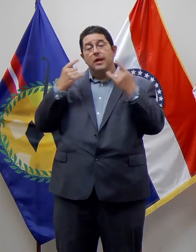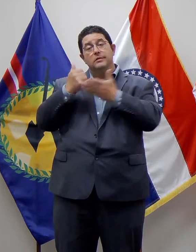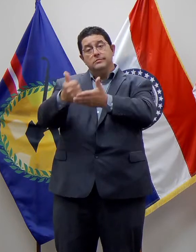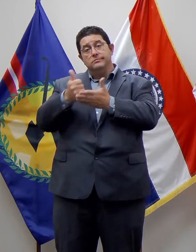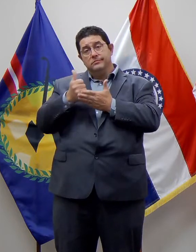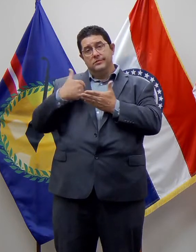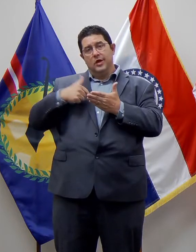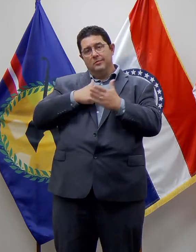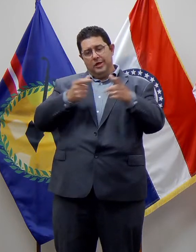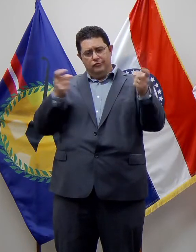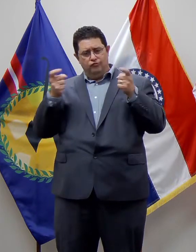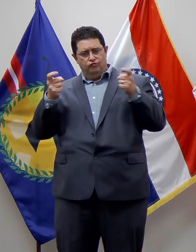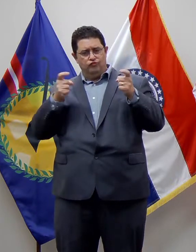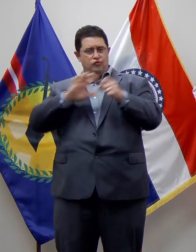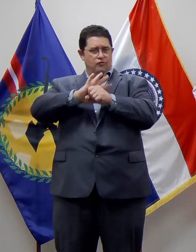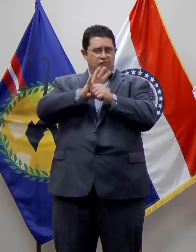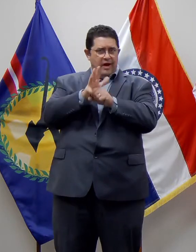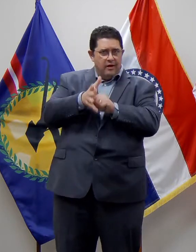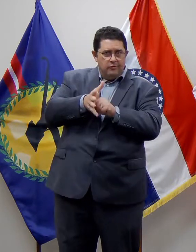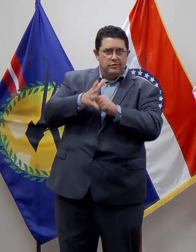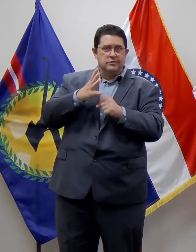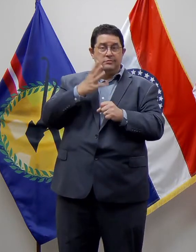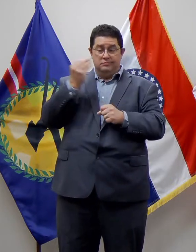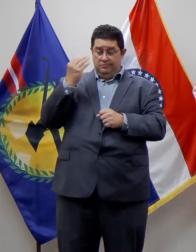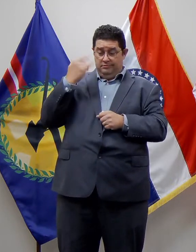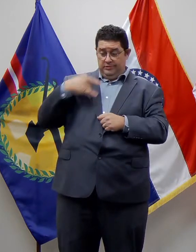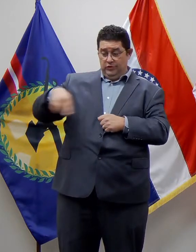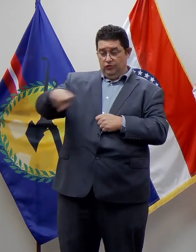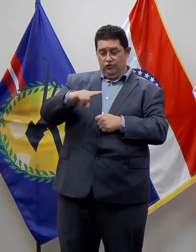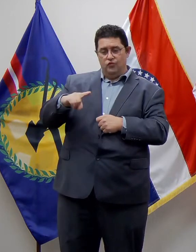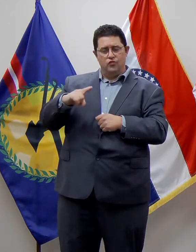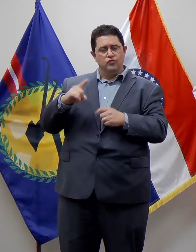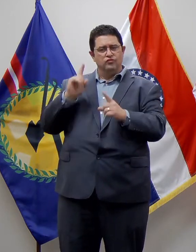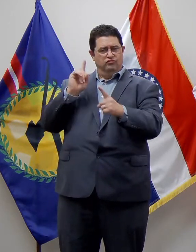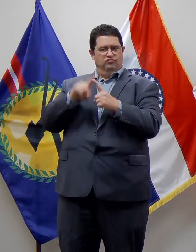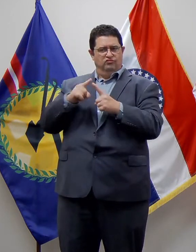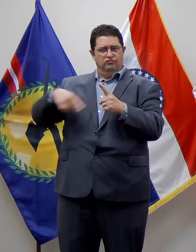we continue doing all we can to get those who are eligible vaccinated.